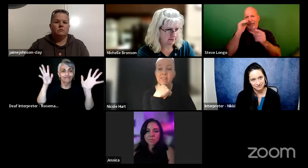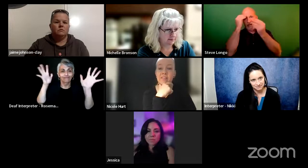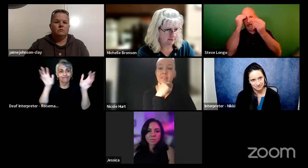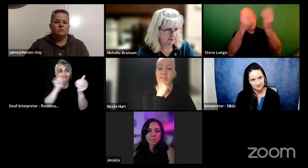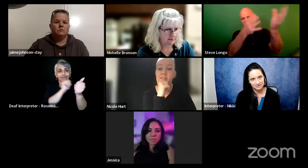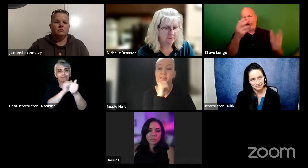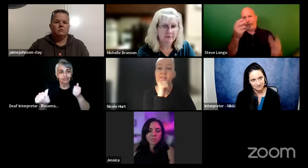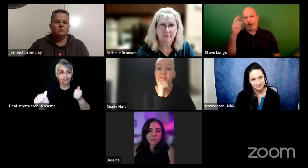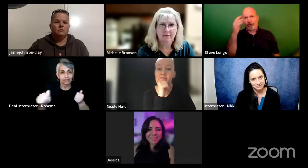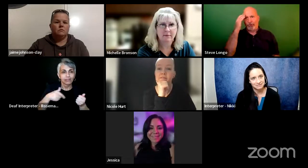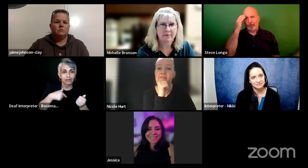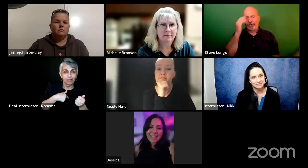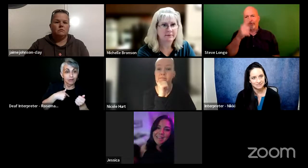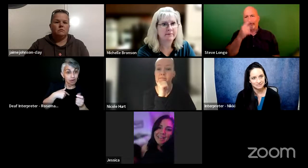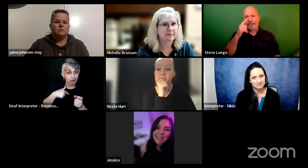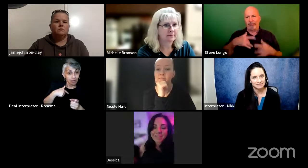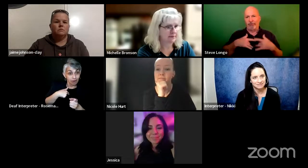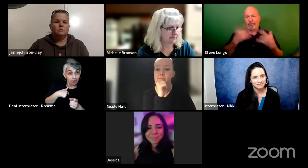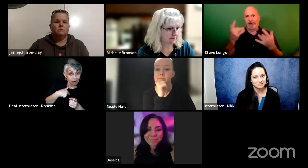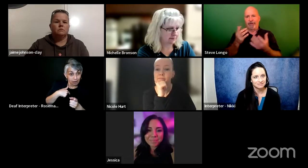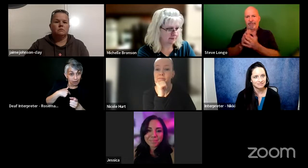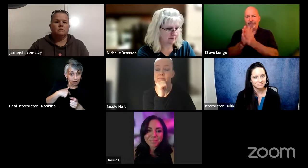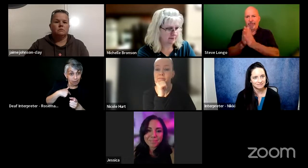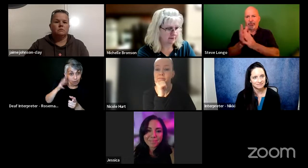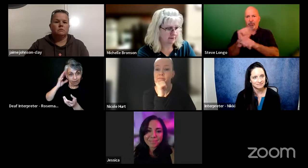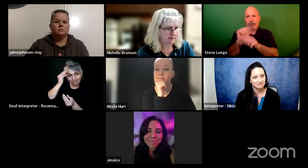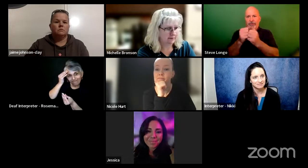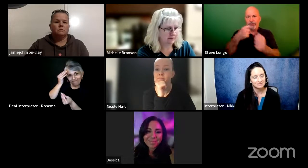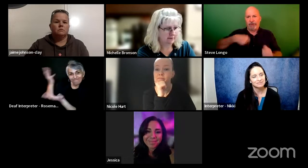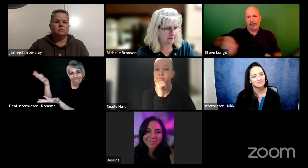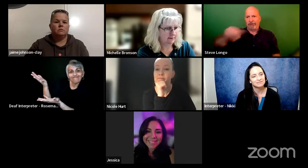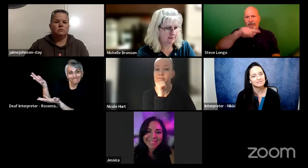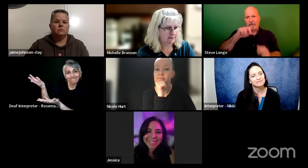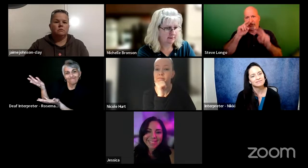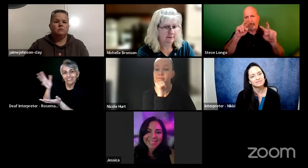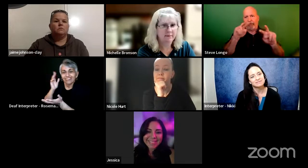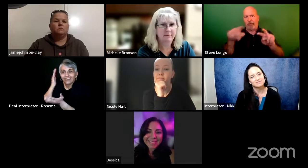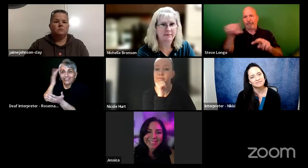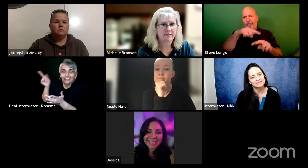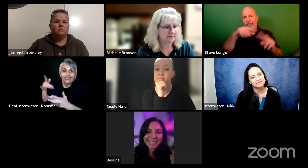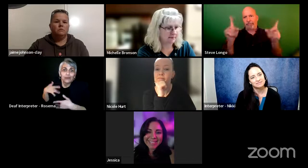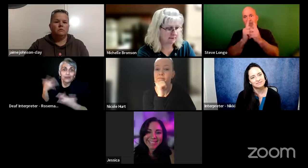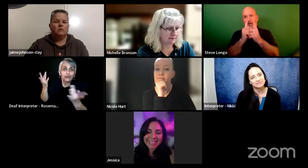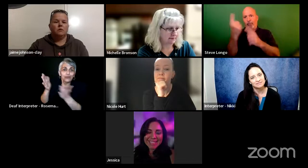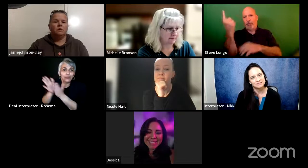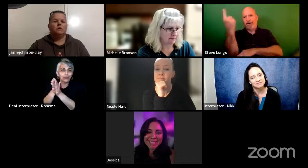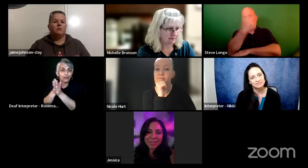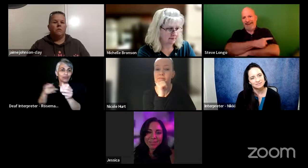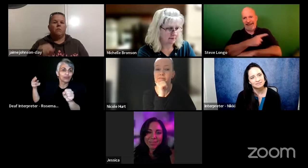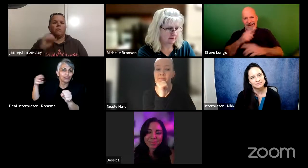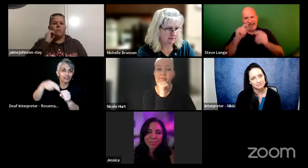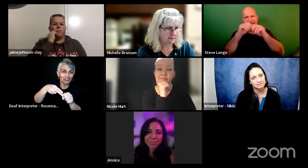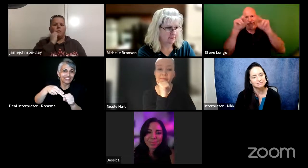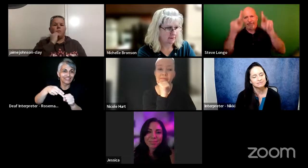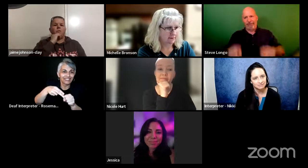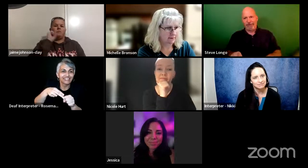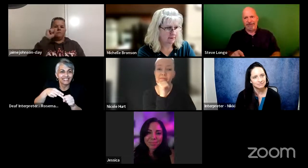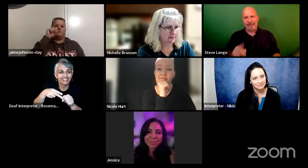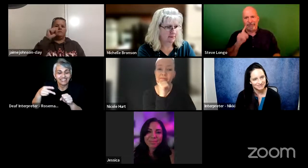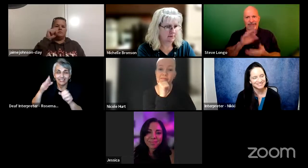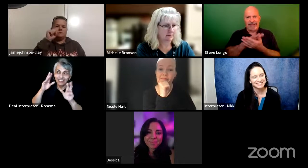in Anna Bernick. And congratulations, I will let her know. I know that she is thrilled to be working with